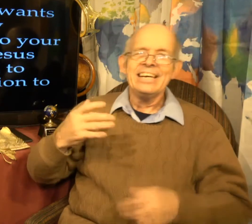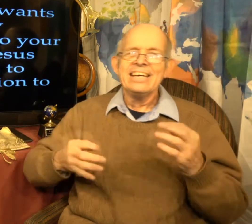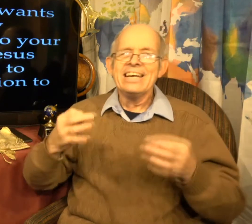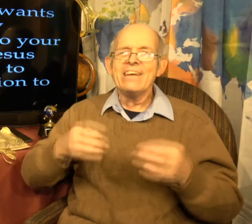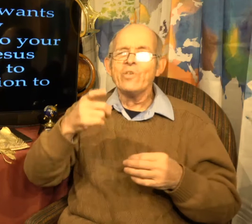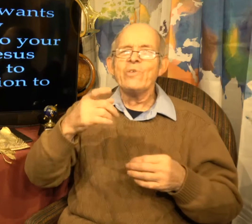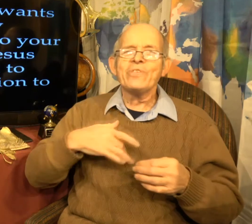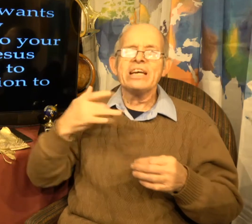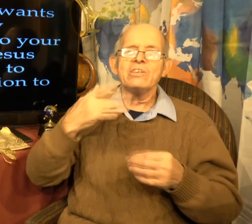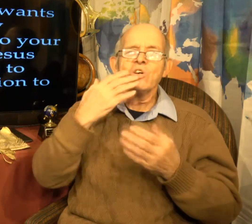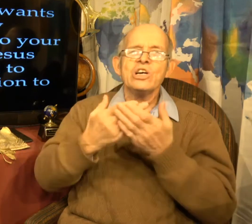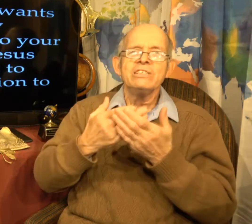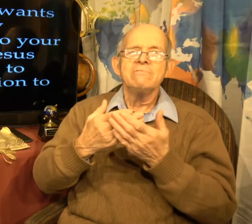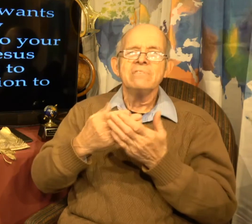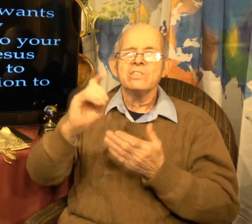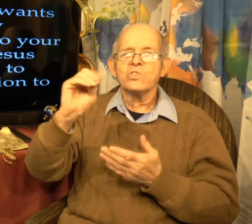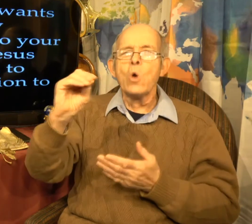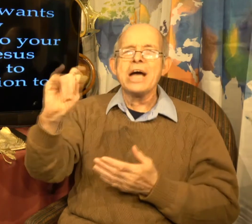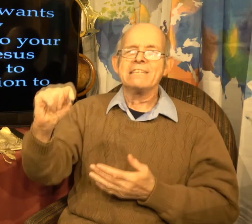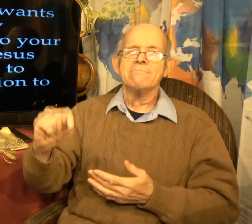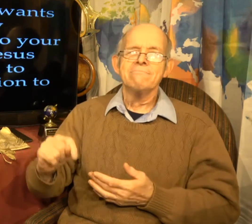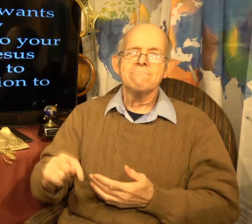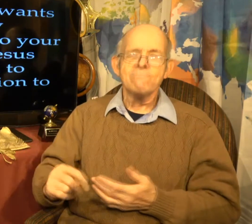feelings. If you feel good, do it.